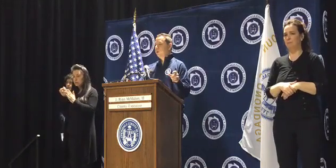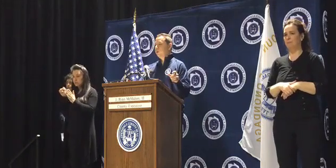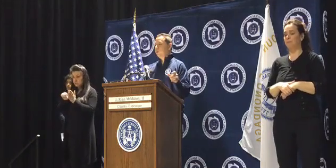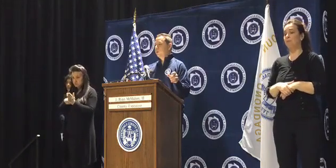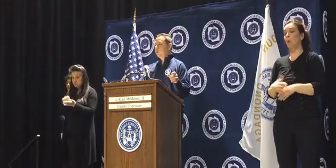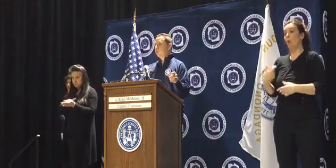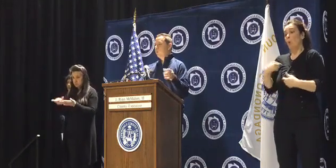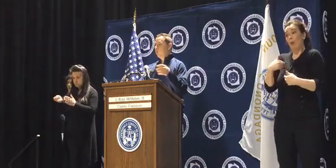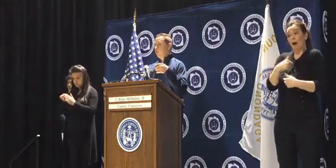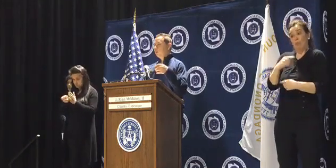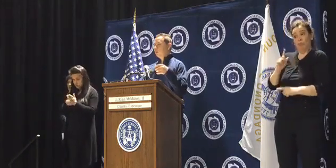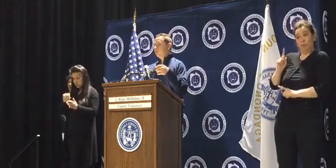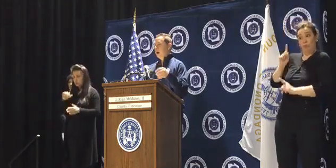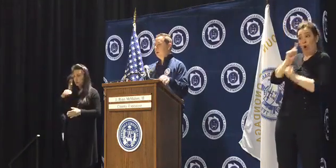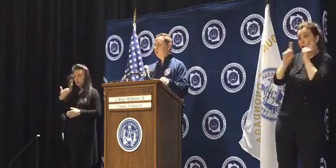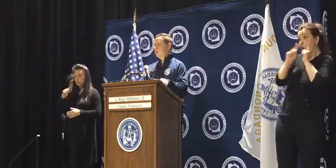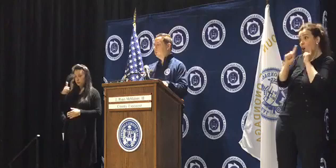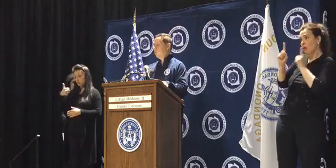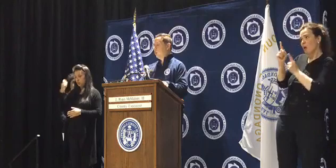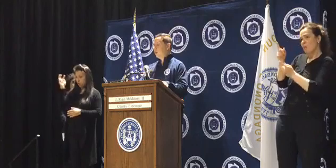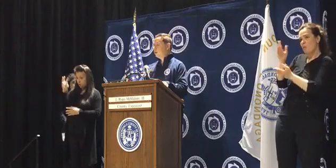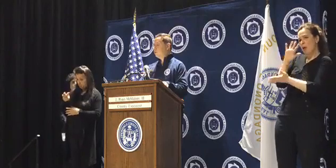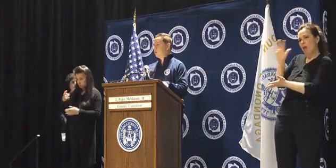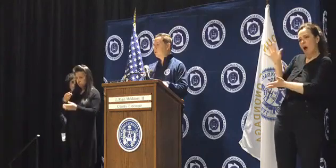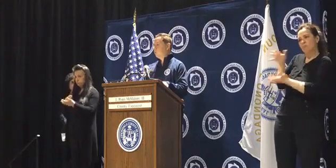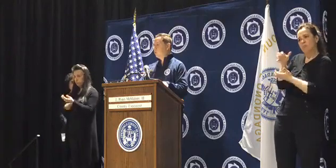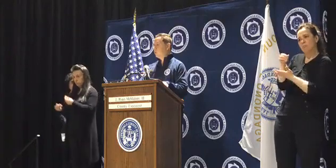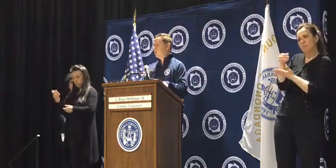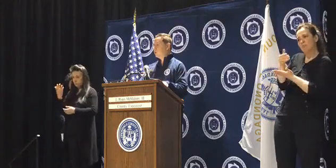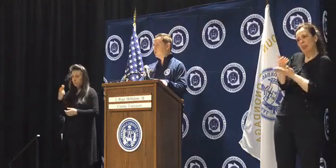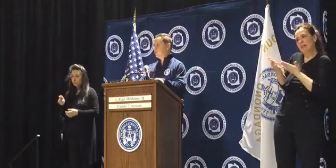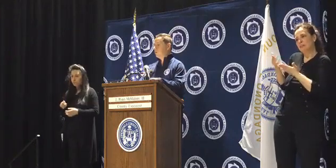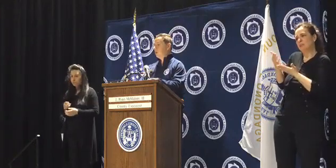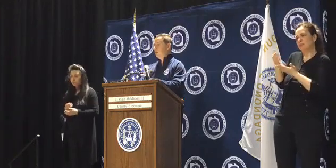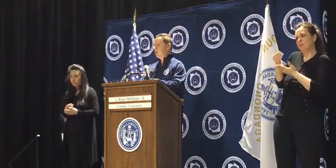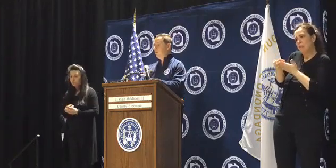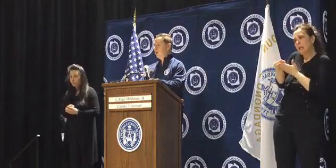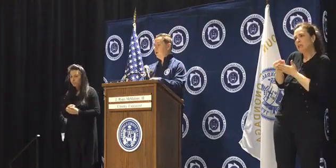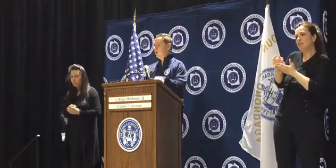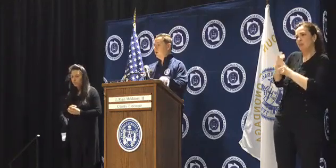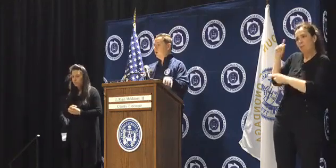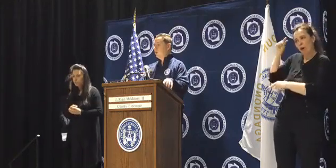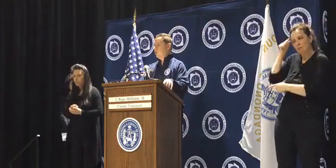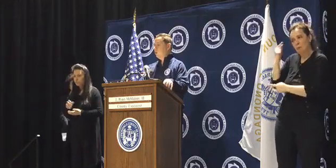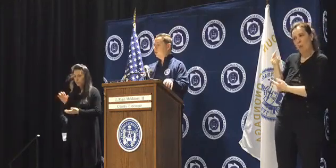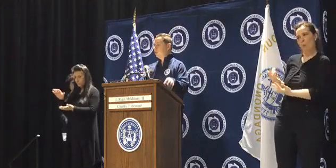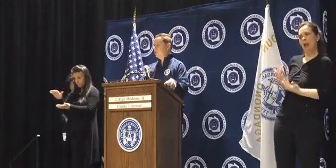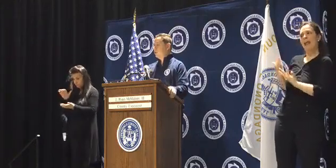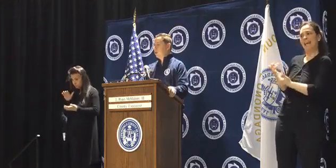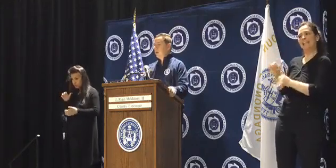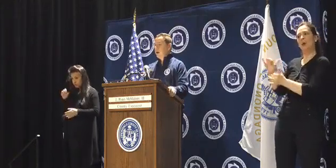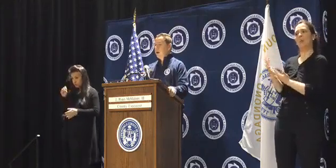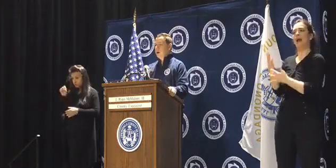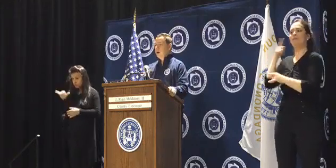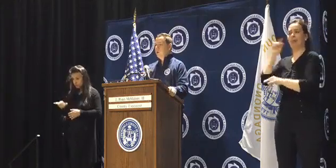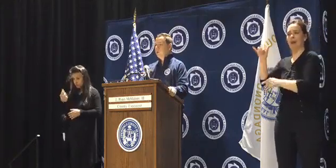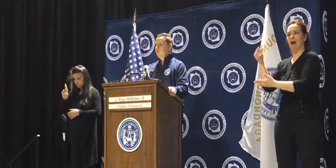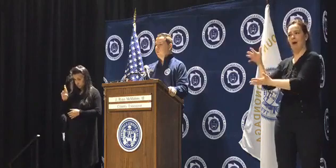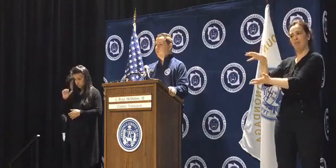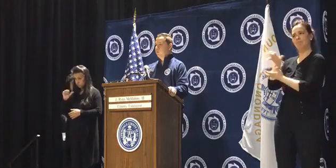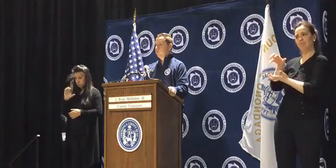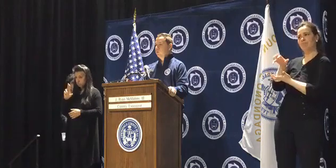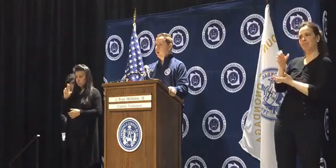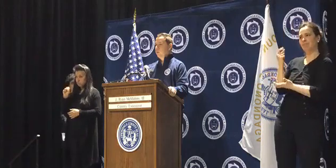we're going to get more and more results back. We're going to get more positives. That's important to us because we get to identify and then quarantine.